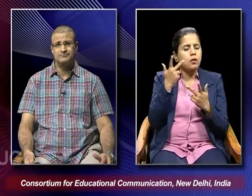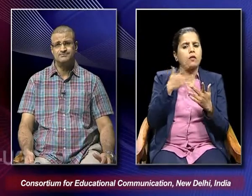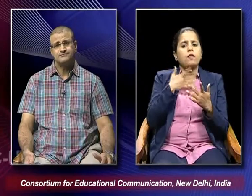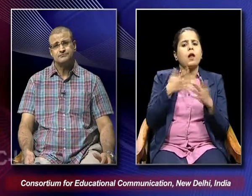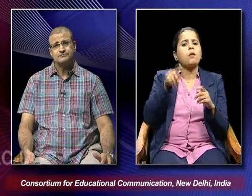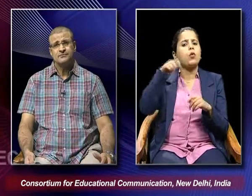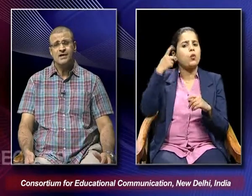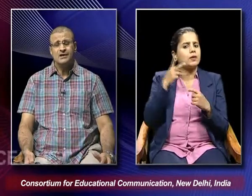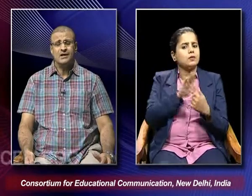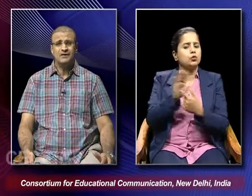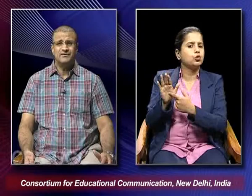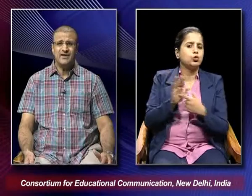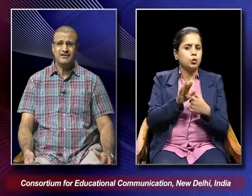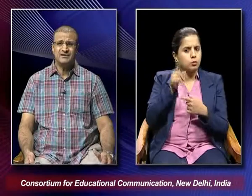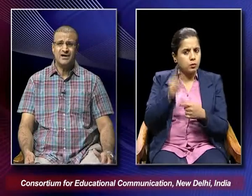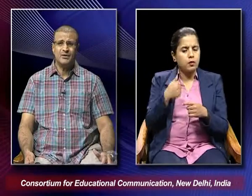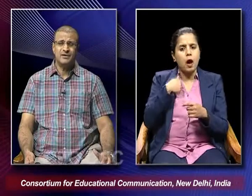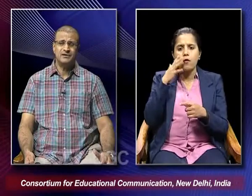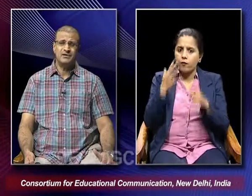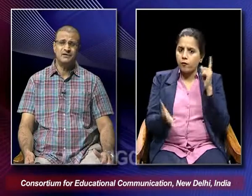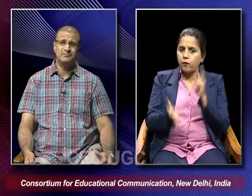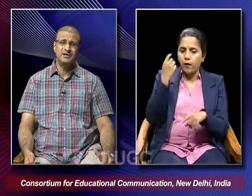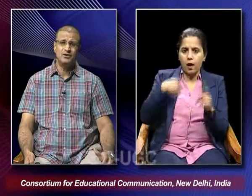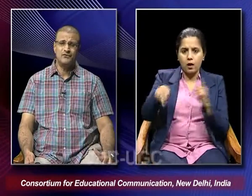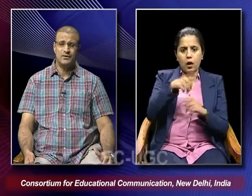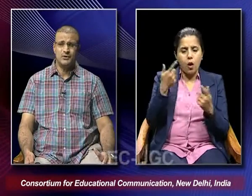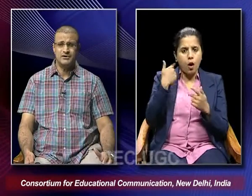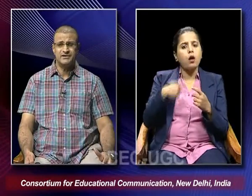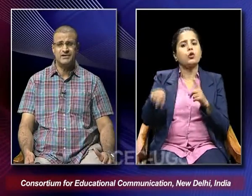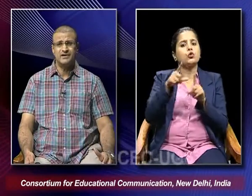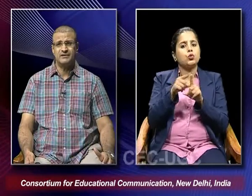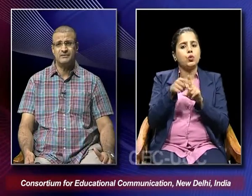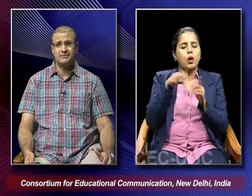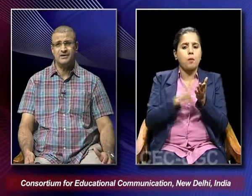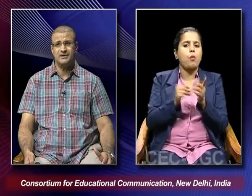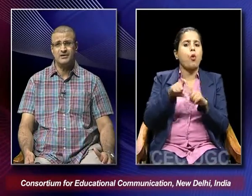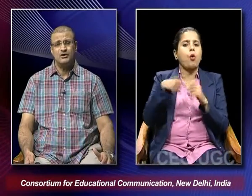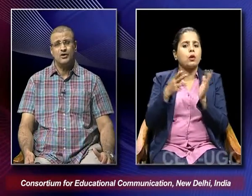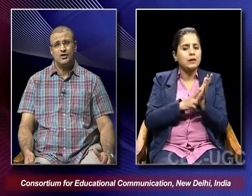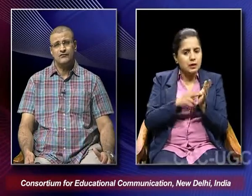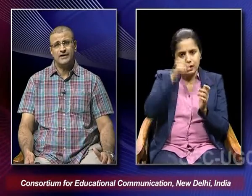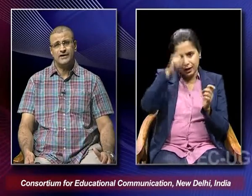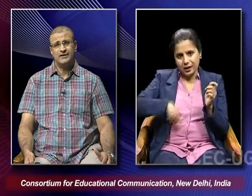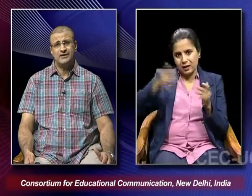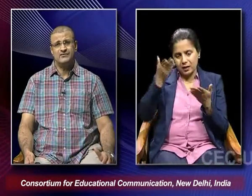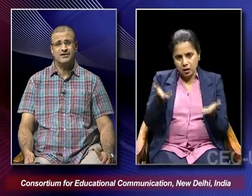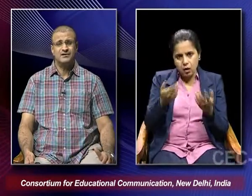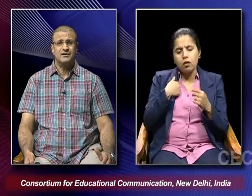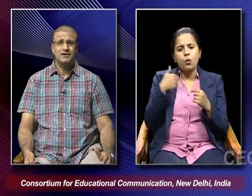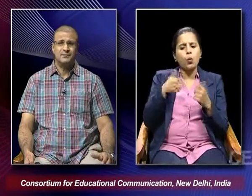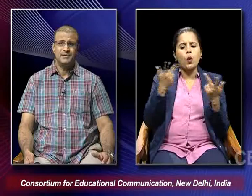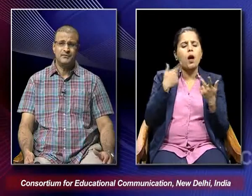film. We find that how in building of modern India, in building of India